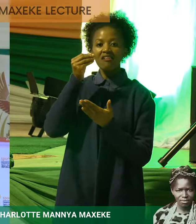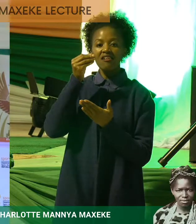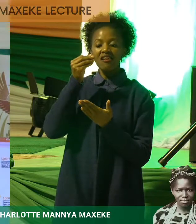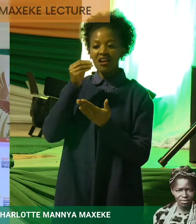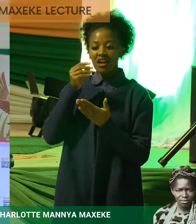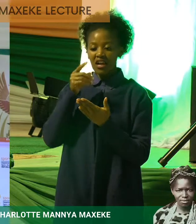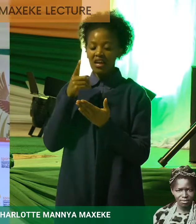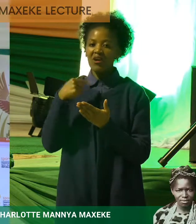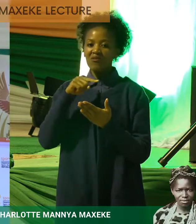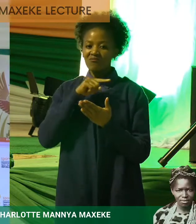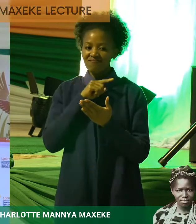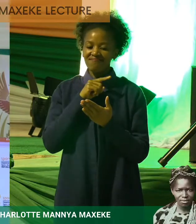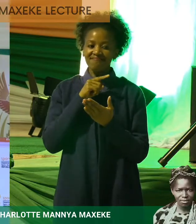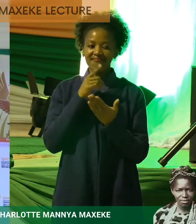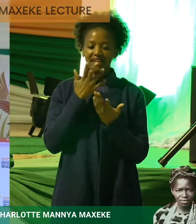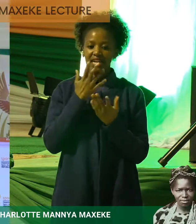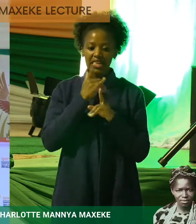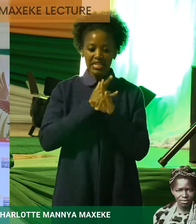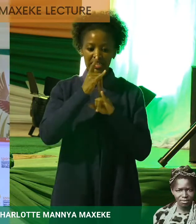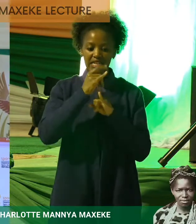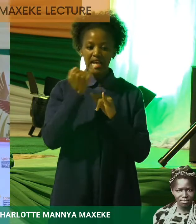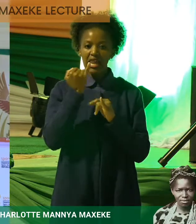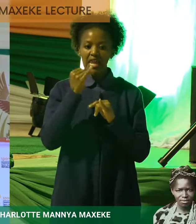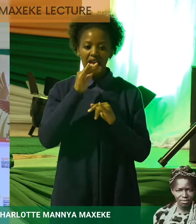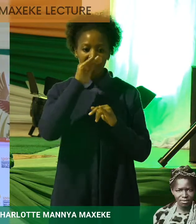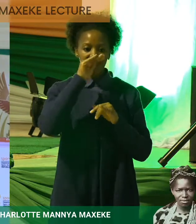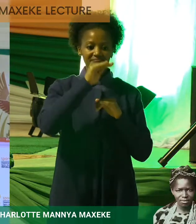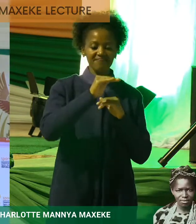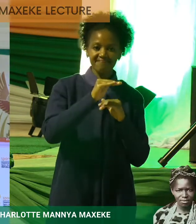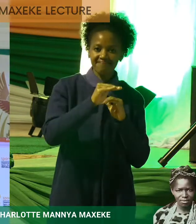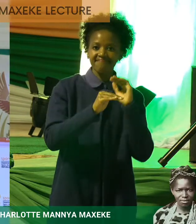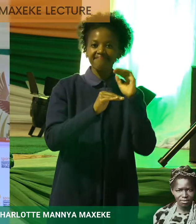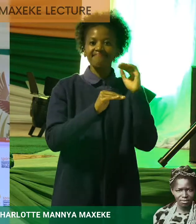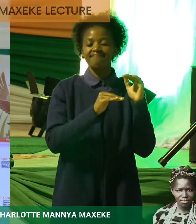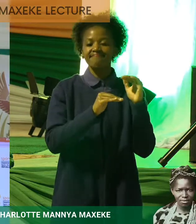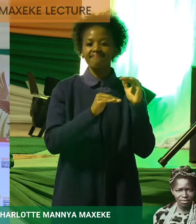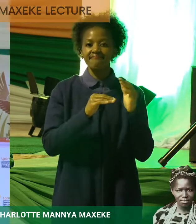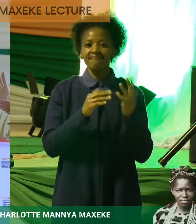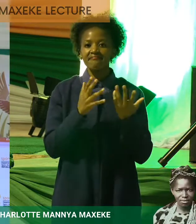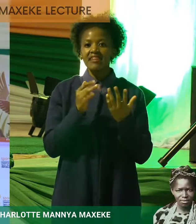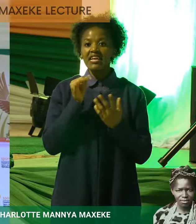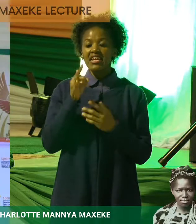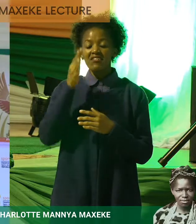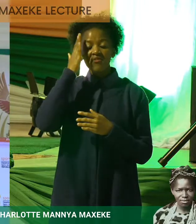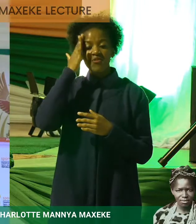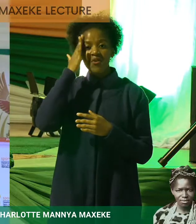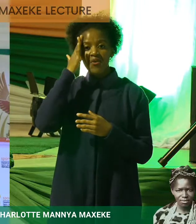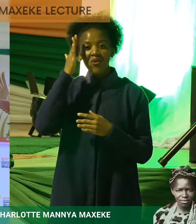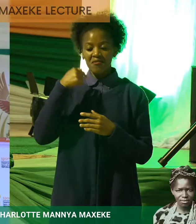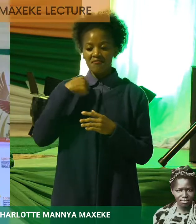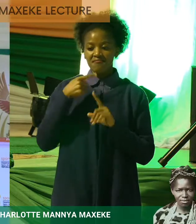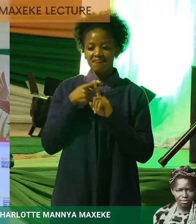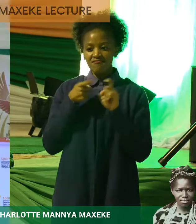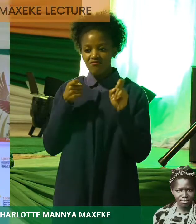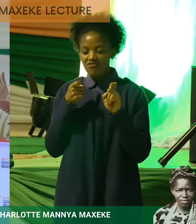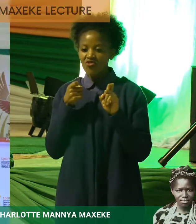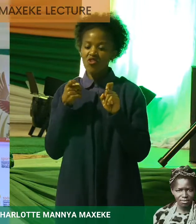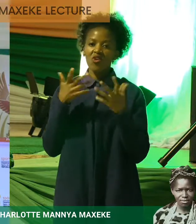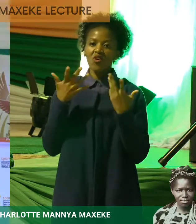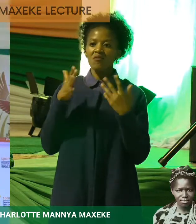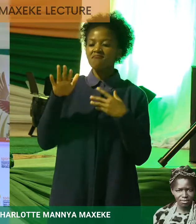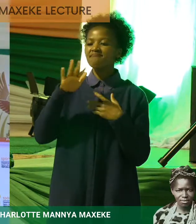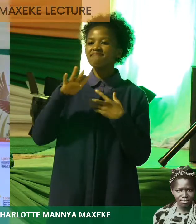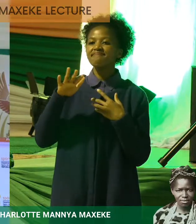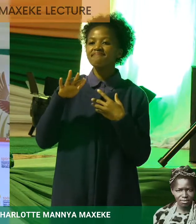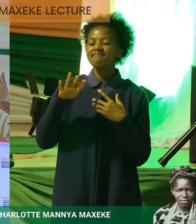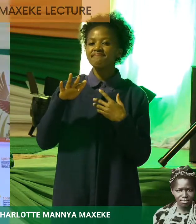take success as a stepping stone that we always take on a daily. If you know Ugut, you come from a township where